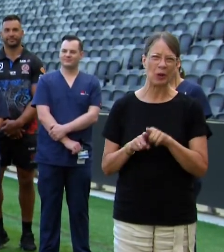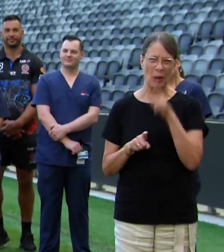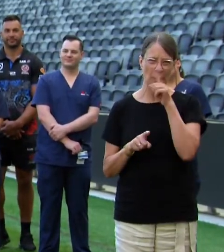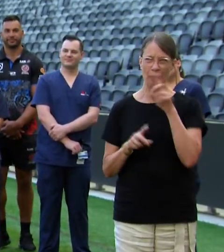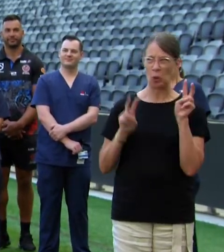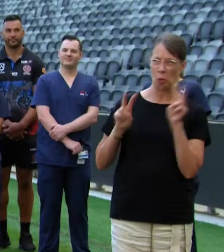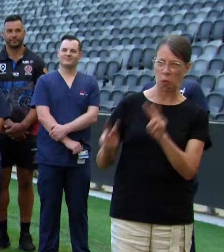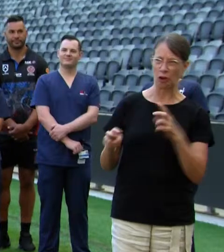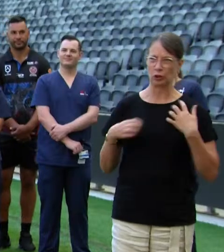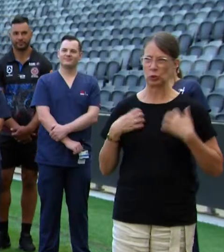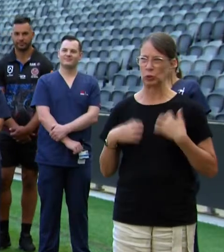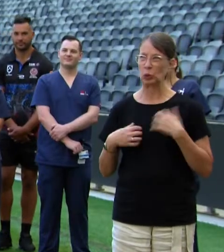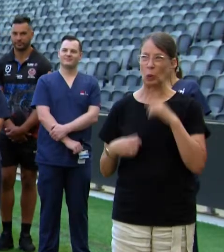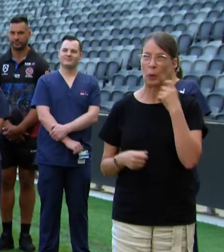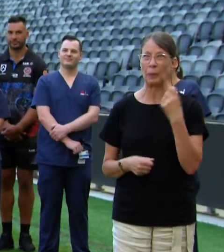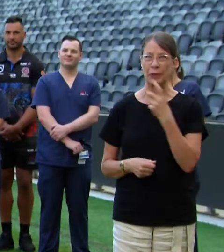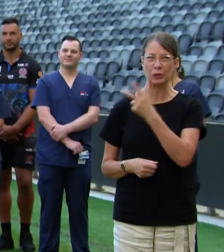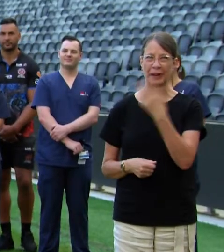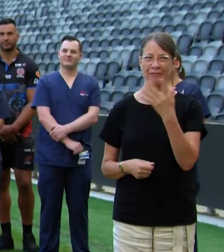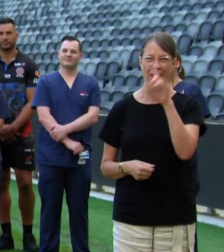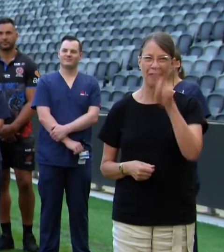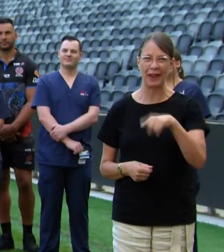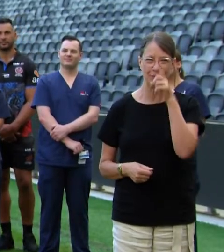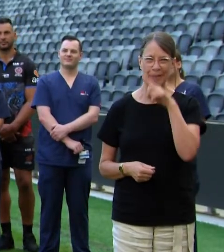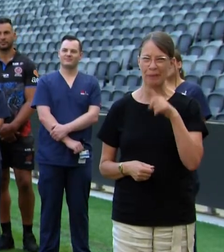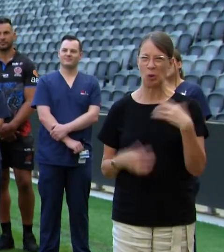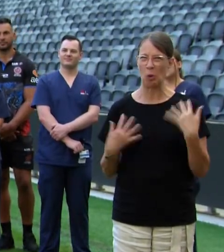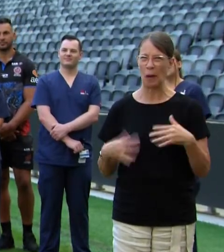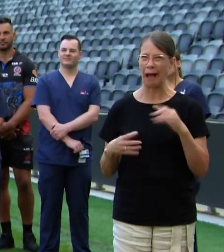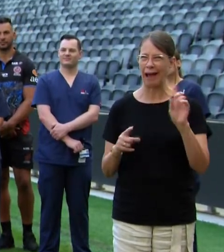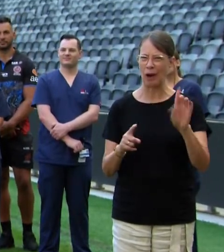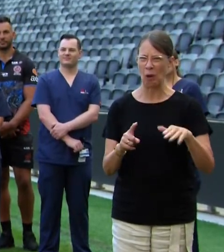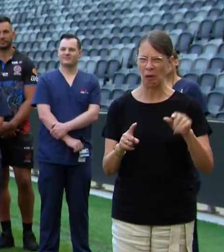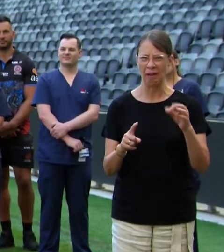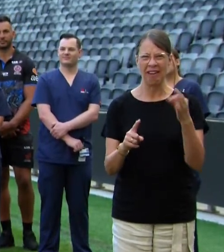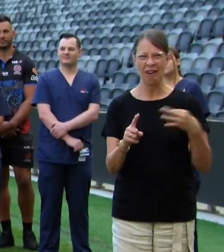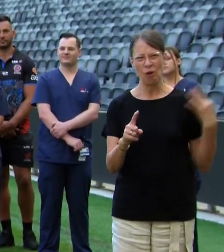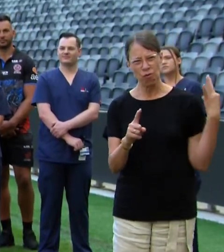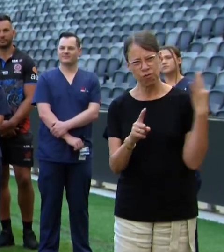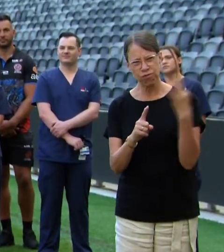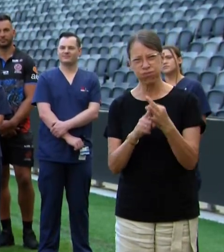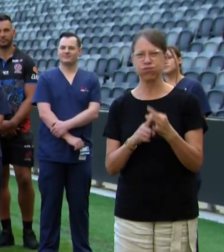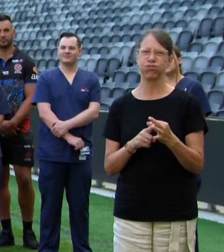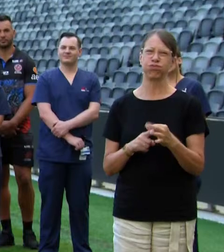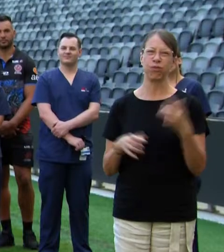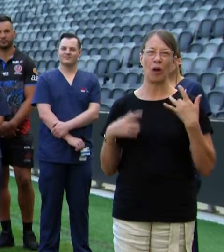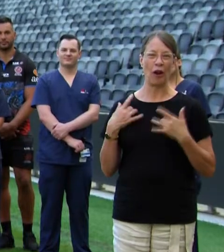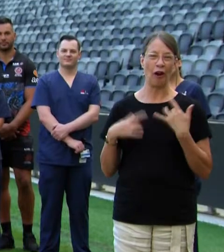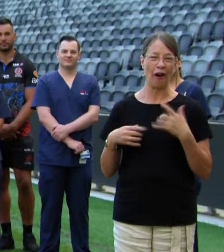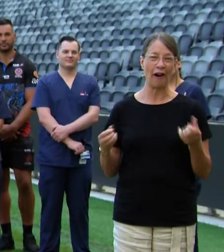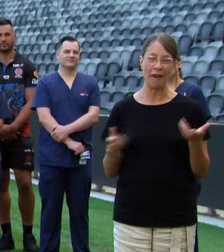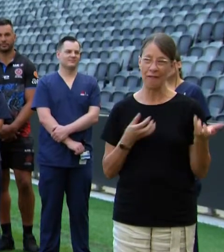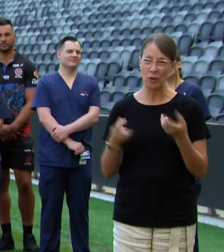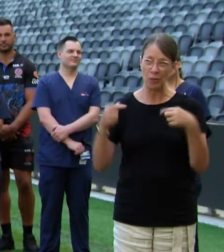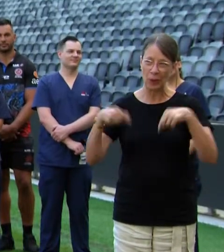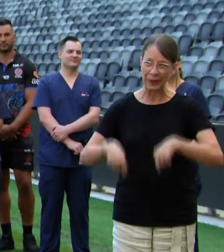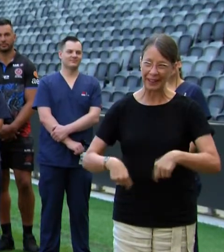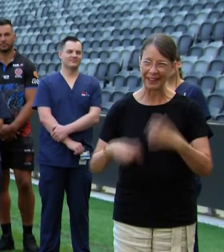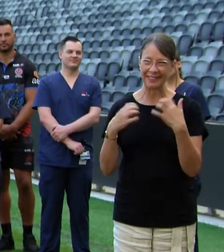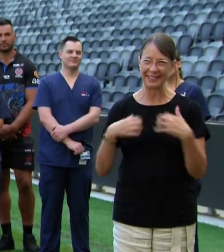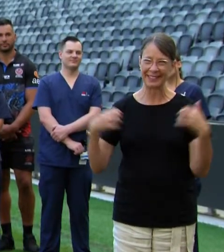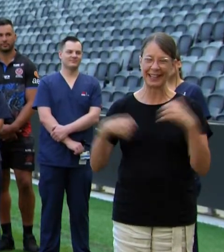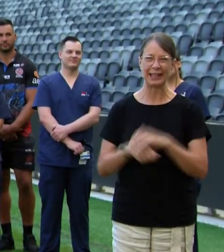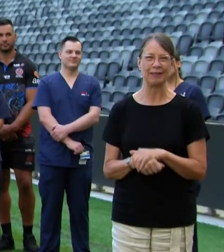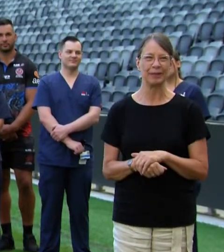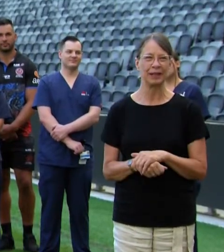expecting 25,000 people. It's a long time since we've had live footy in Sydney, in New South Wales, in this stadium. There's a lot to look forward to. It's not just